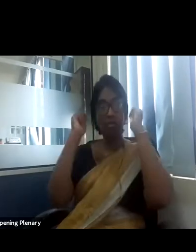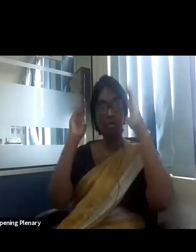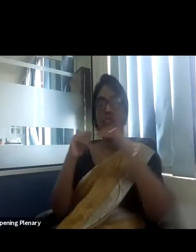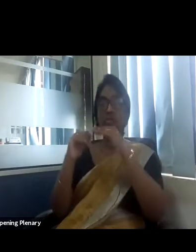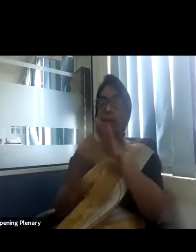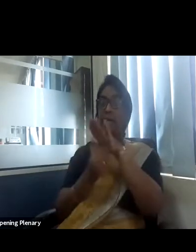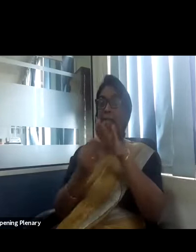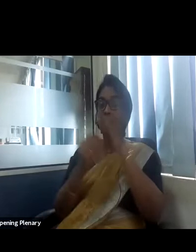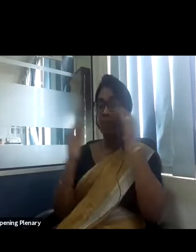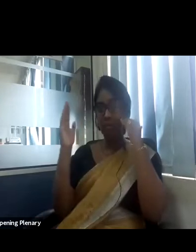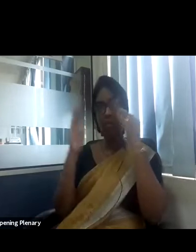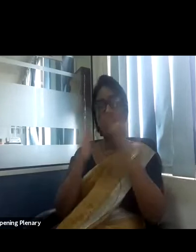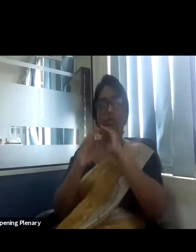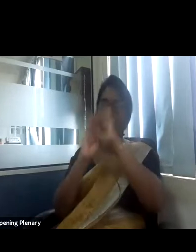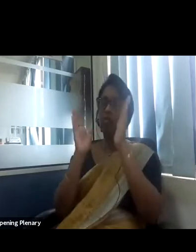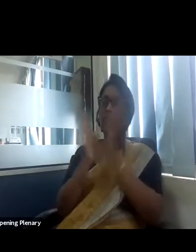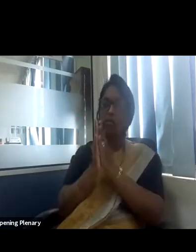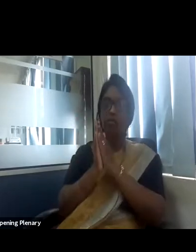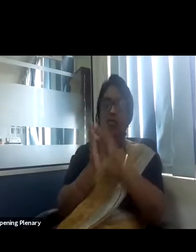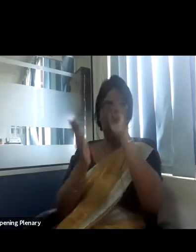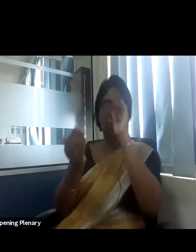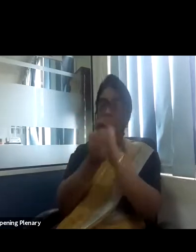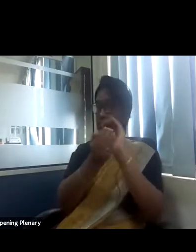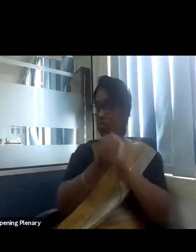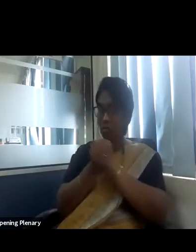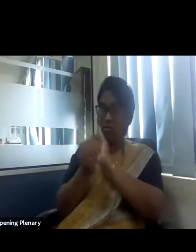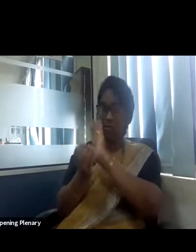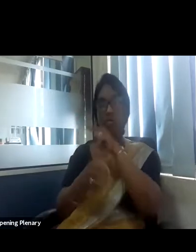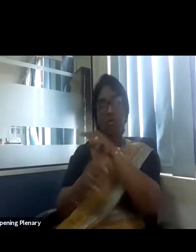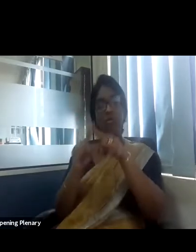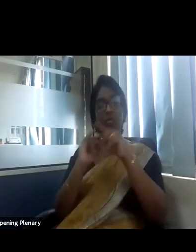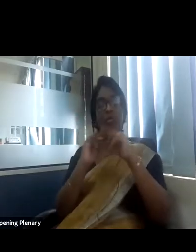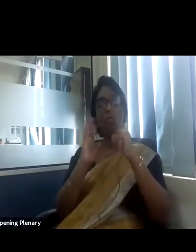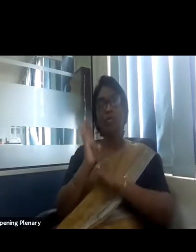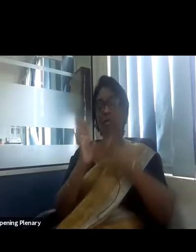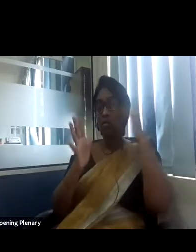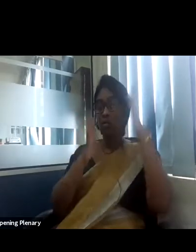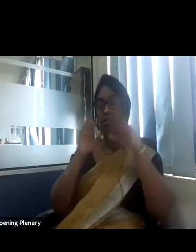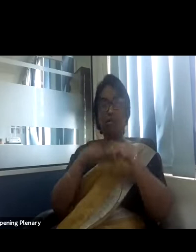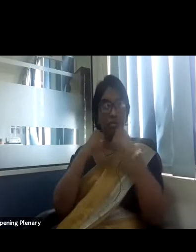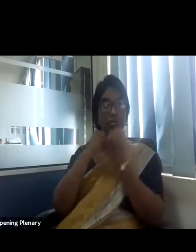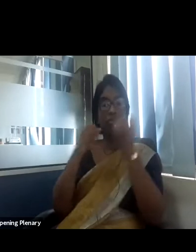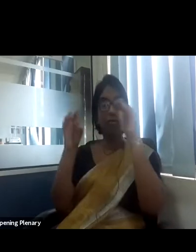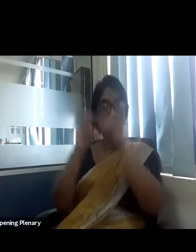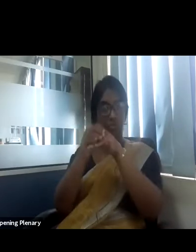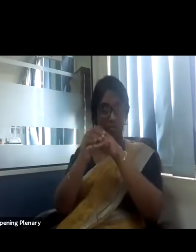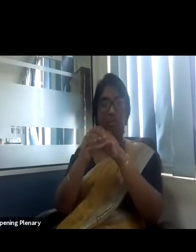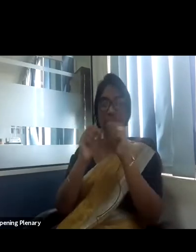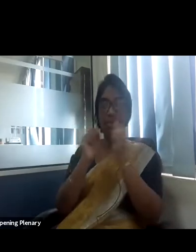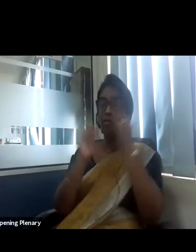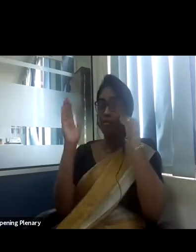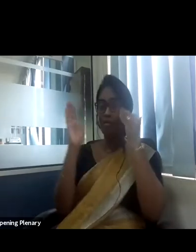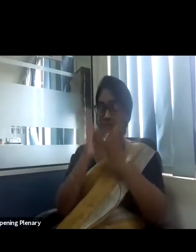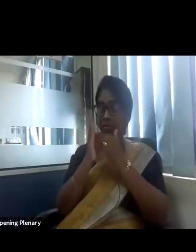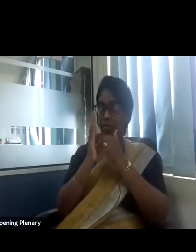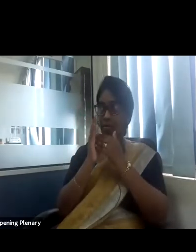are embodied in the United Nations Global Compact, the Global Compact. So coordinated actions by the